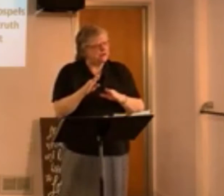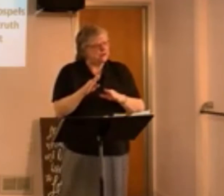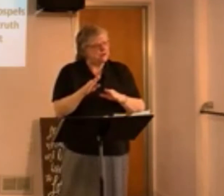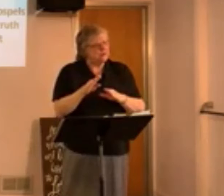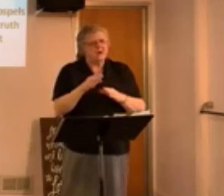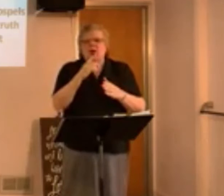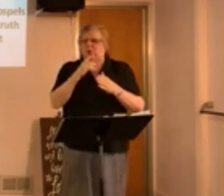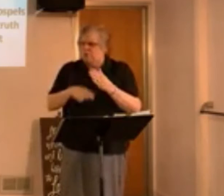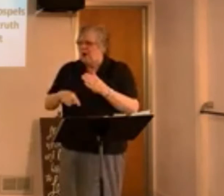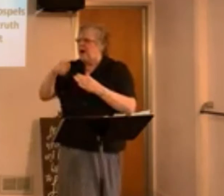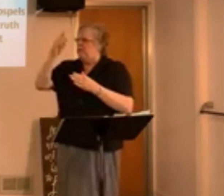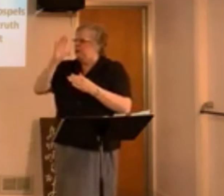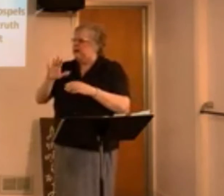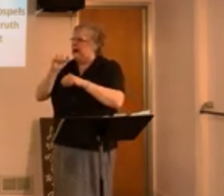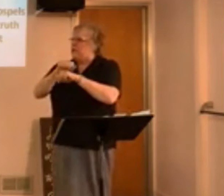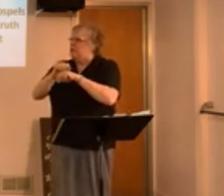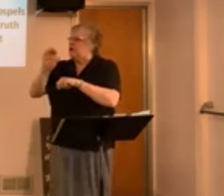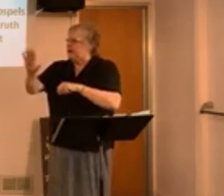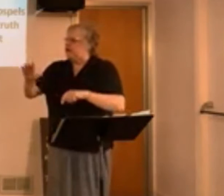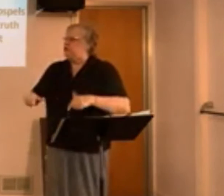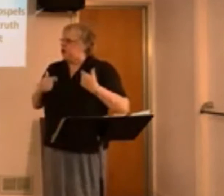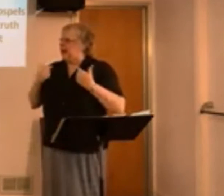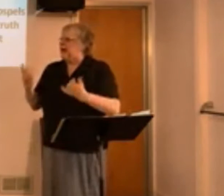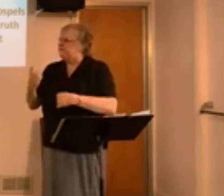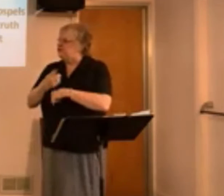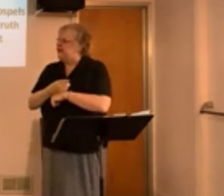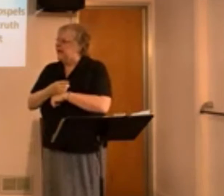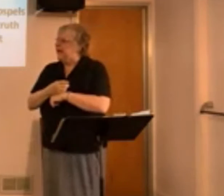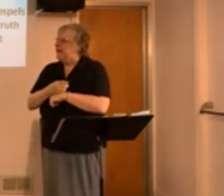God, as He's working in your life today,